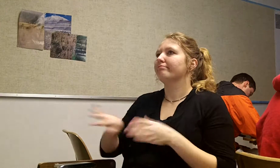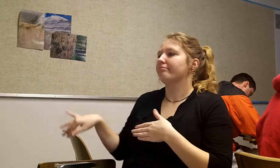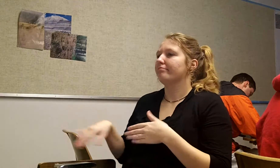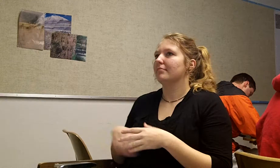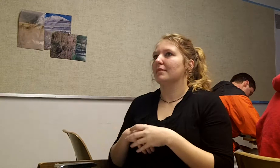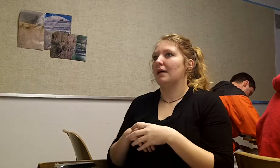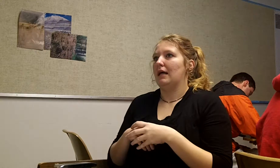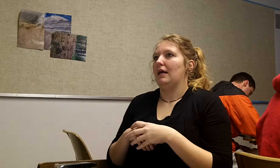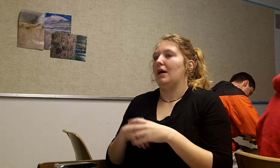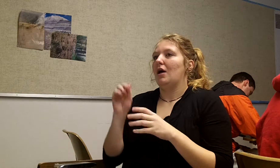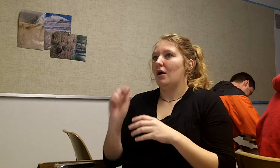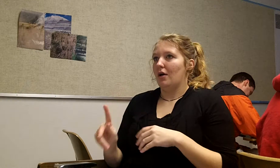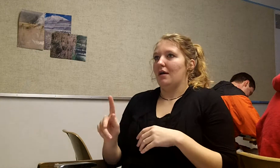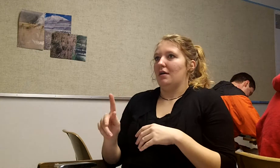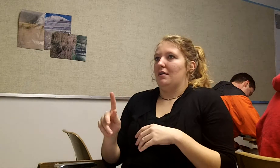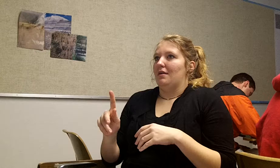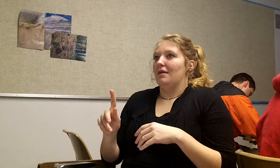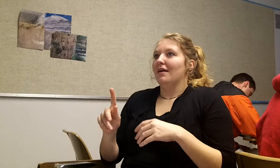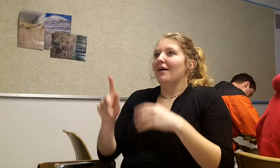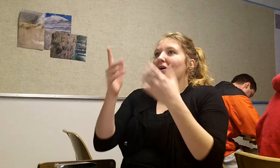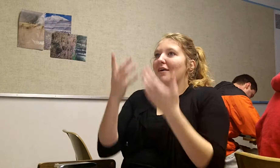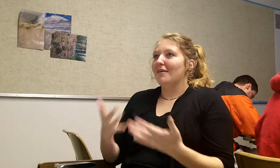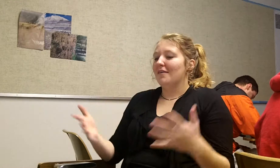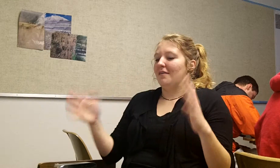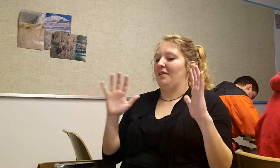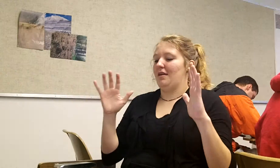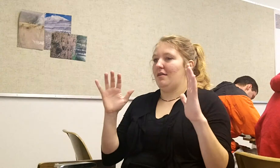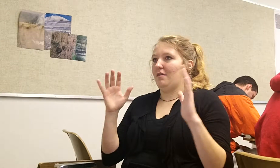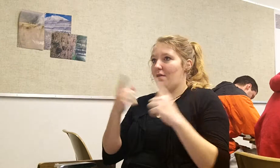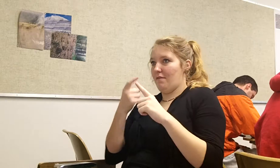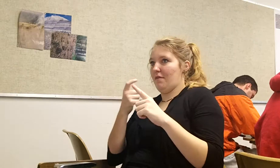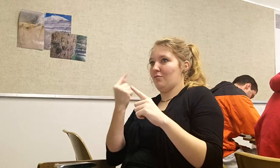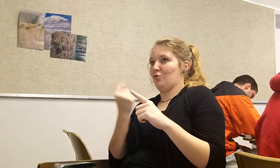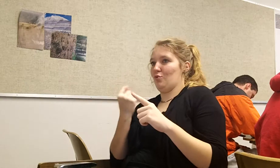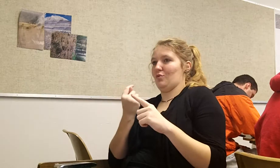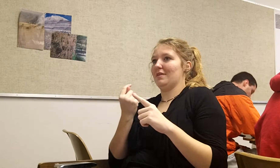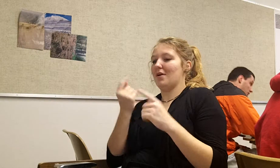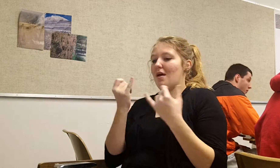All right. That was all from last Tuesday. So now we're caught up.